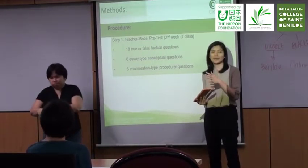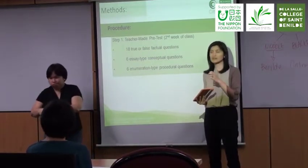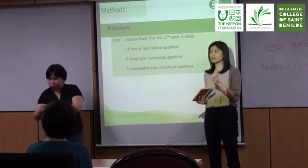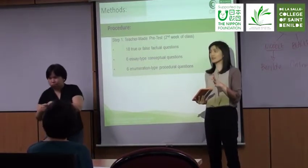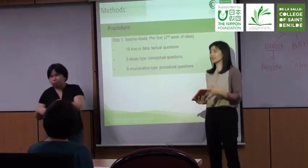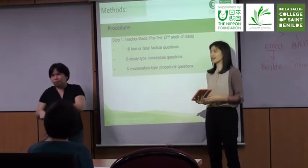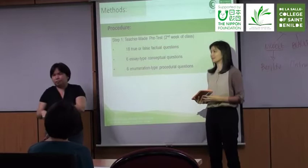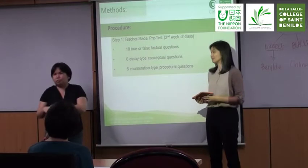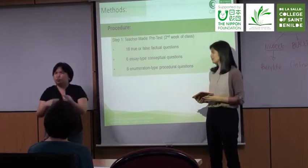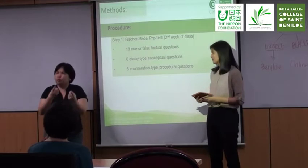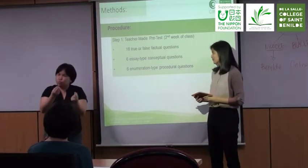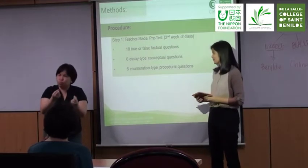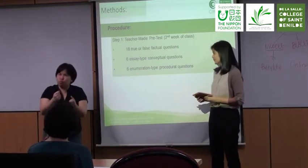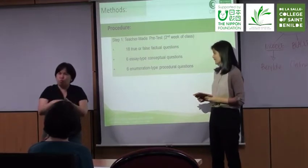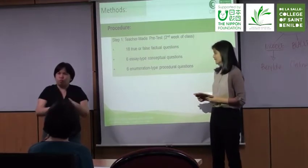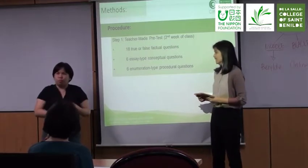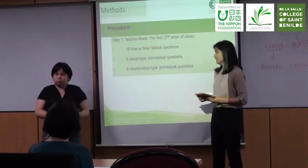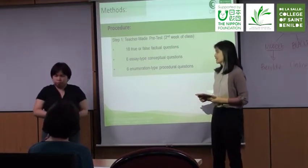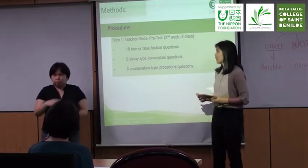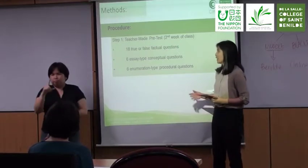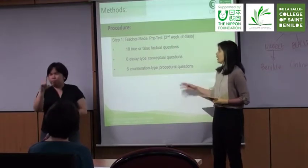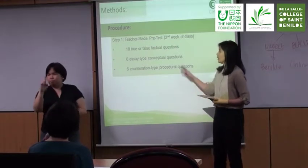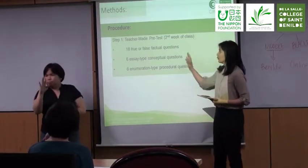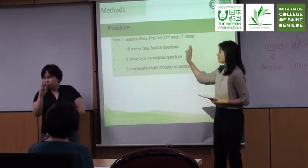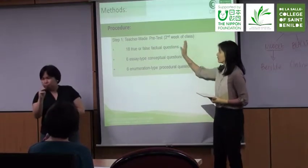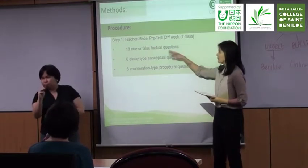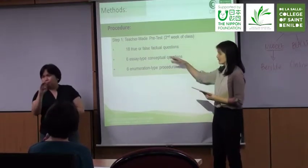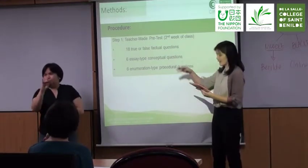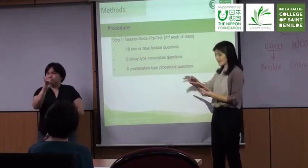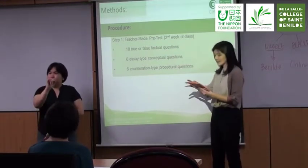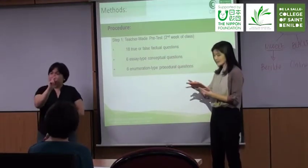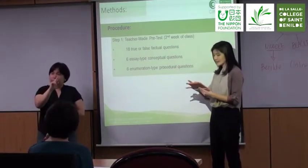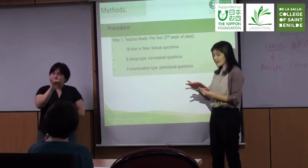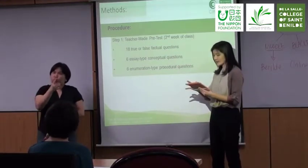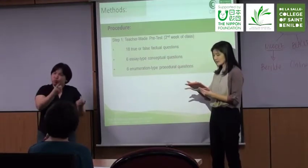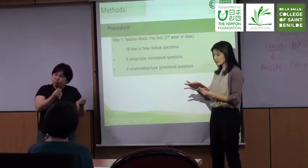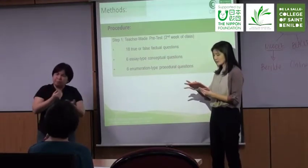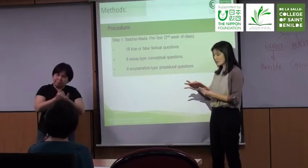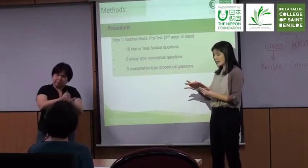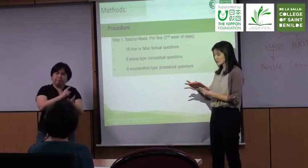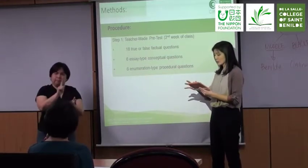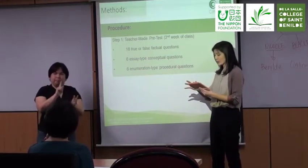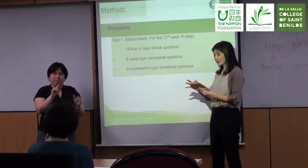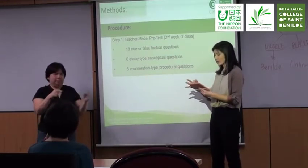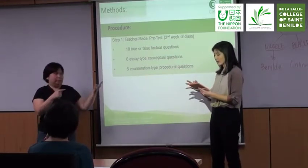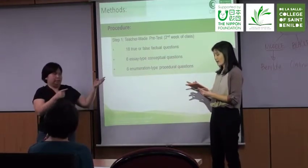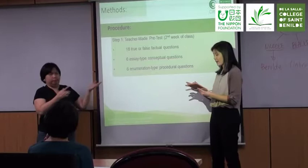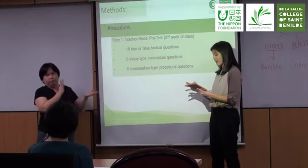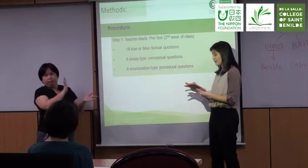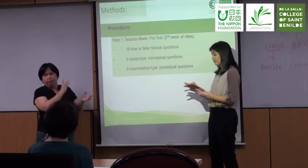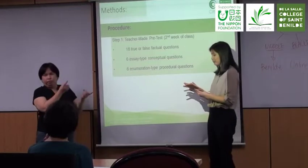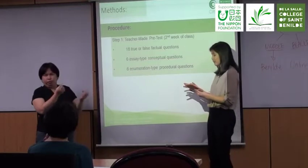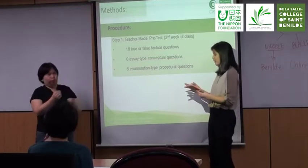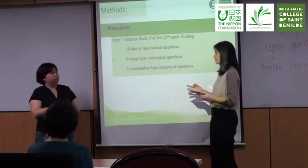diarrhea, something like that. So, with the pre-test, it is to measure,